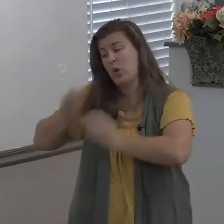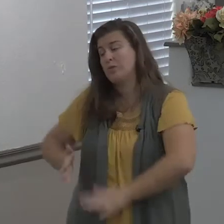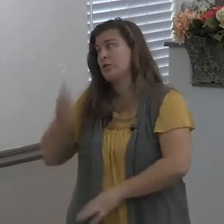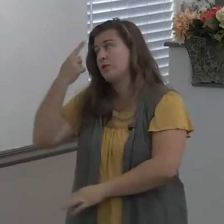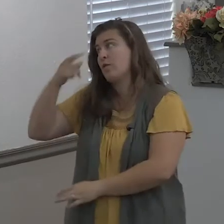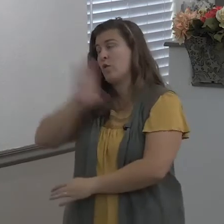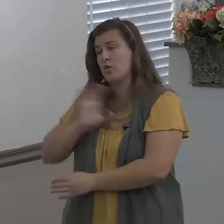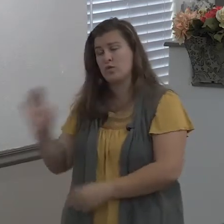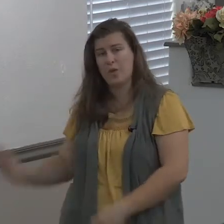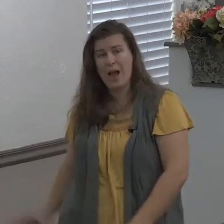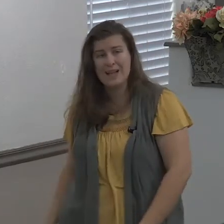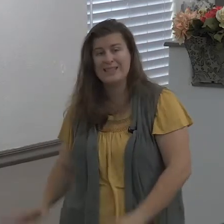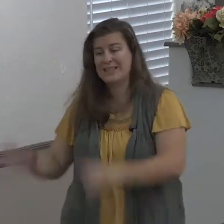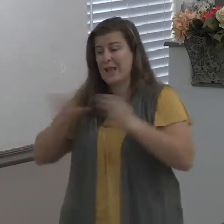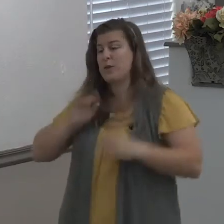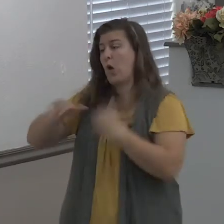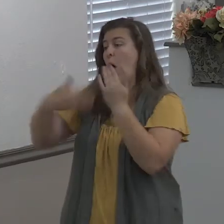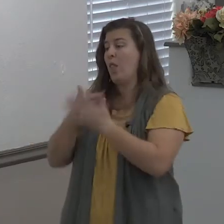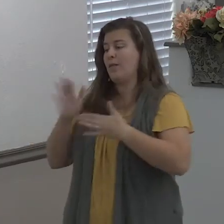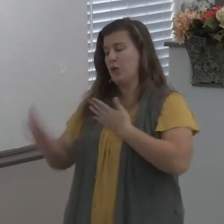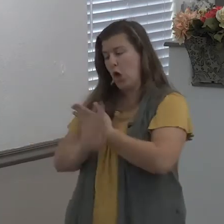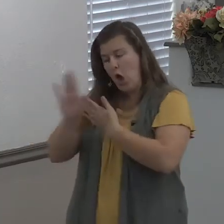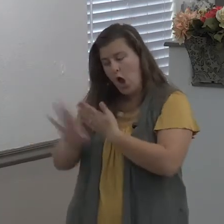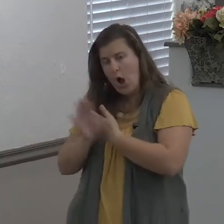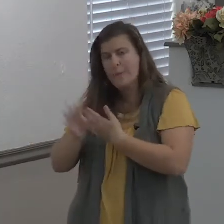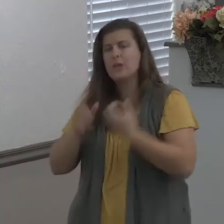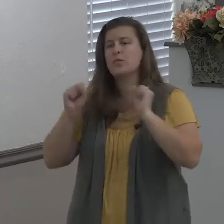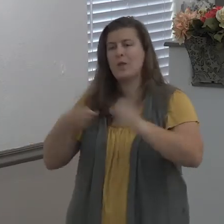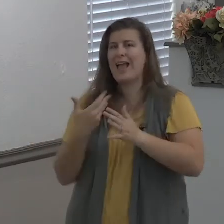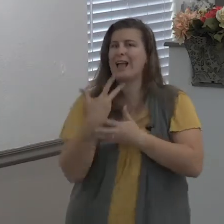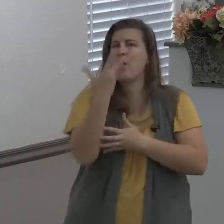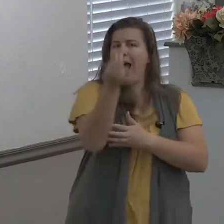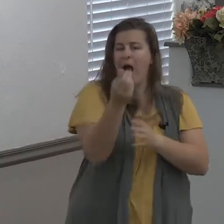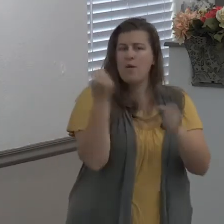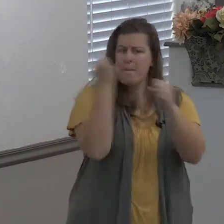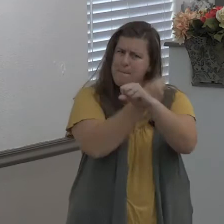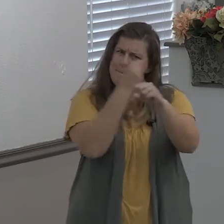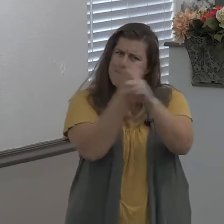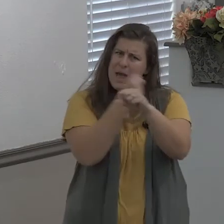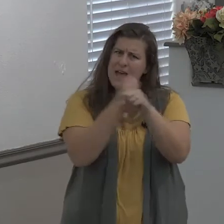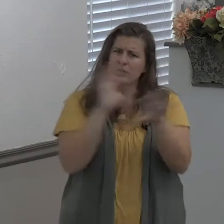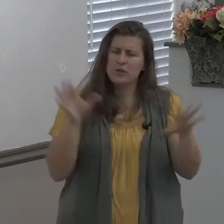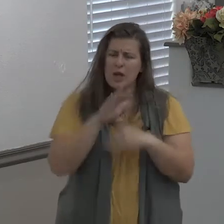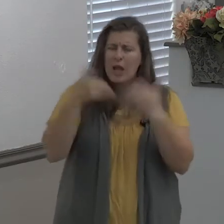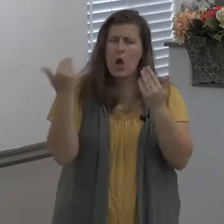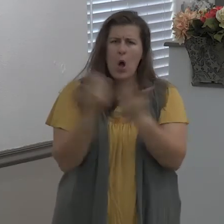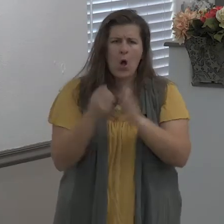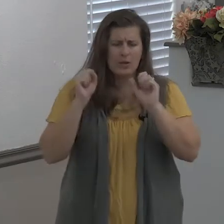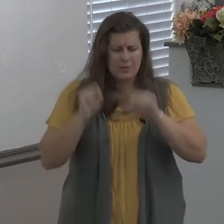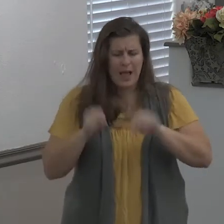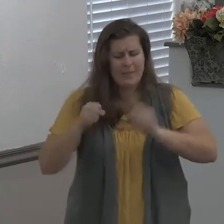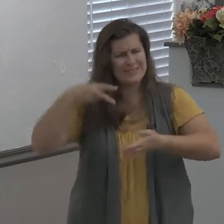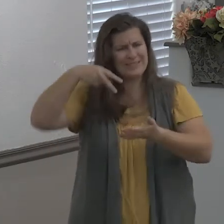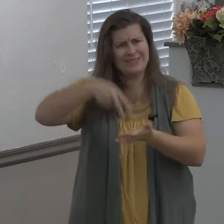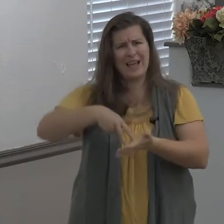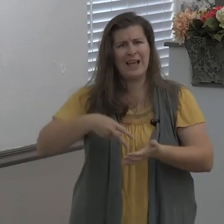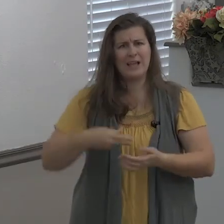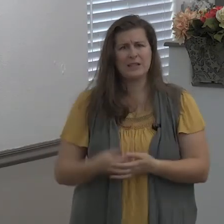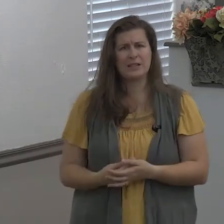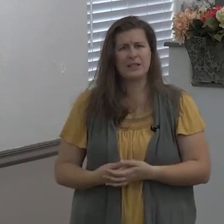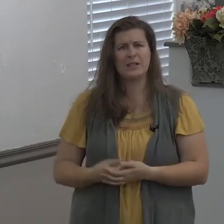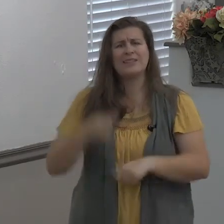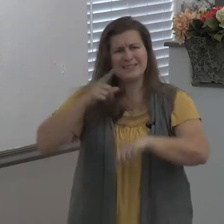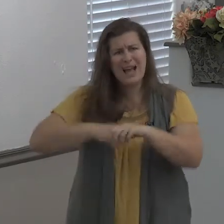Call on us to be soldiers of Jesus Christ, to take on the whole armor of God, so that we can go out against the wiles of the devil